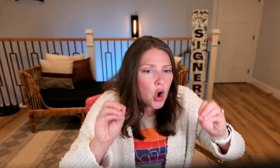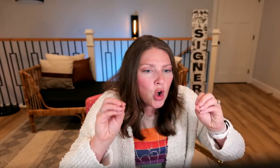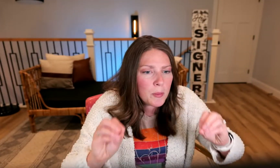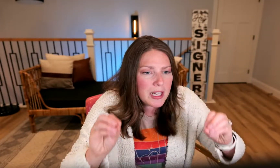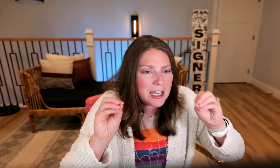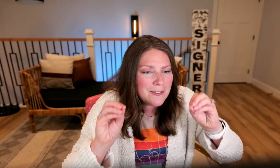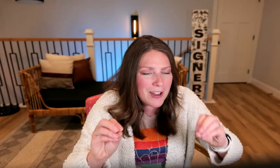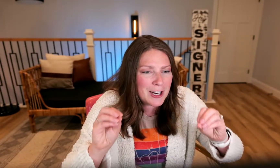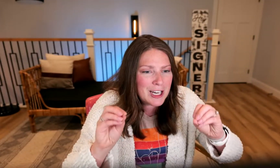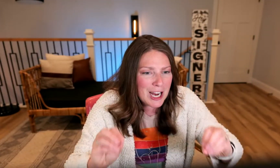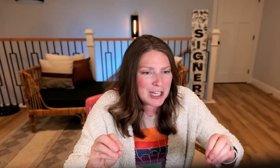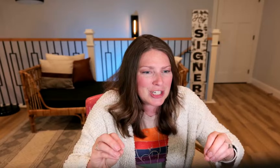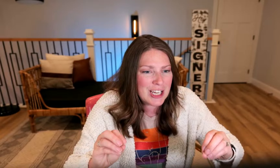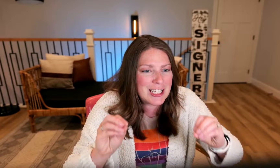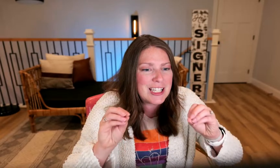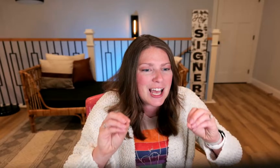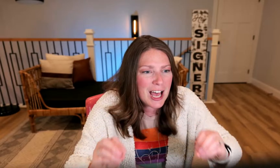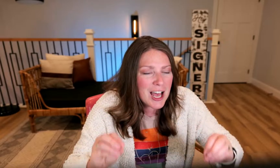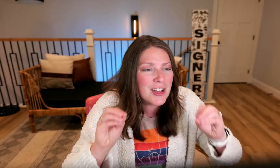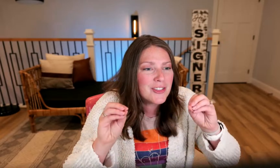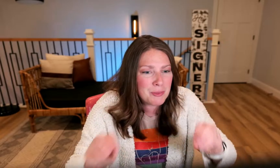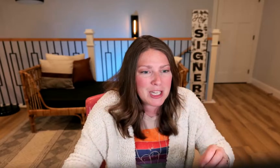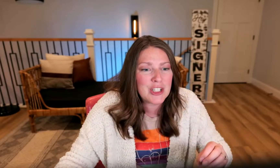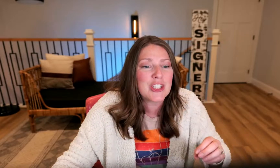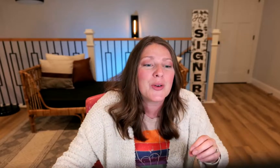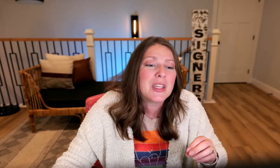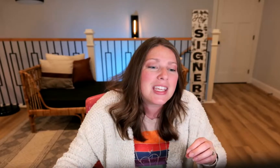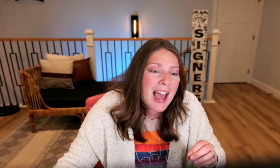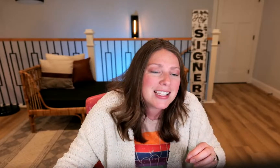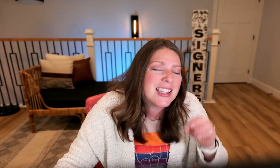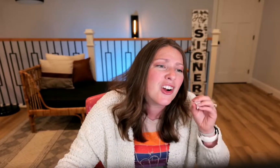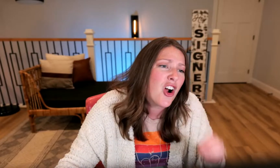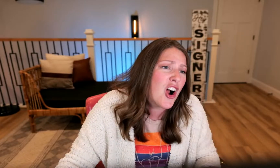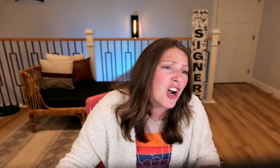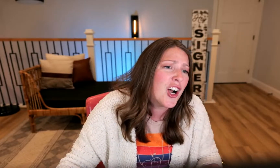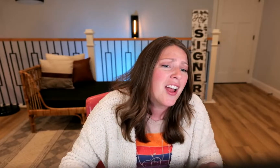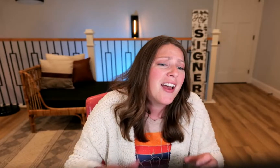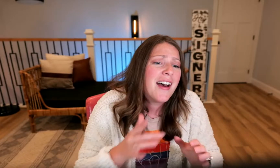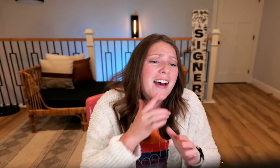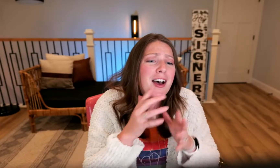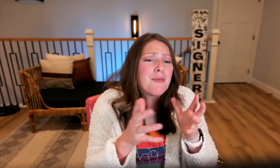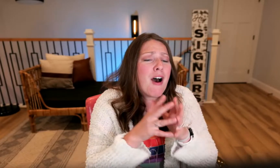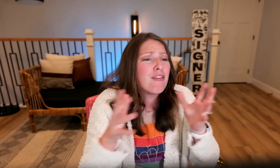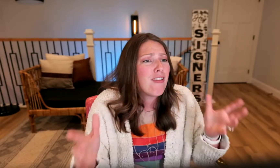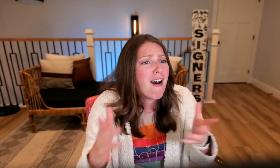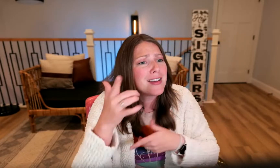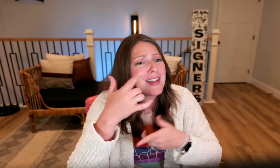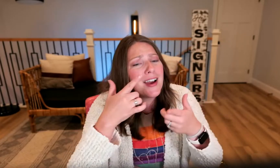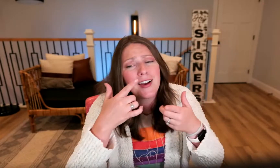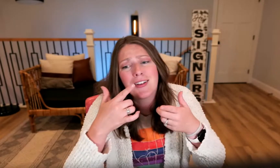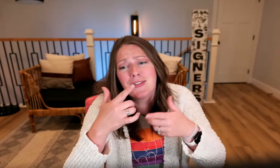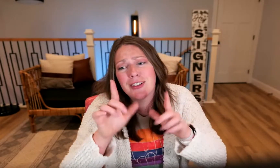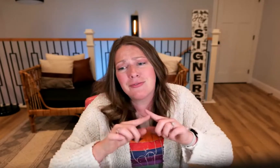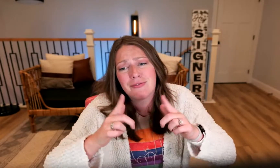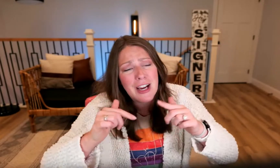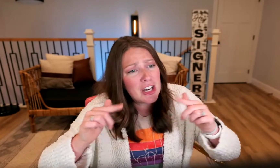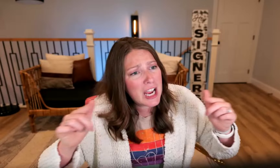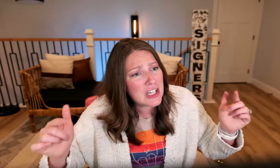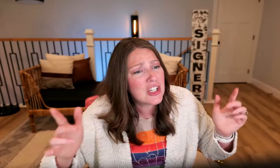so many variations of beach. So yes, there are a lot of